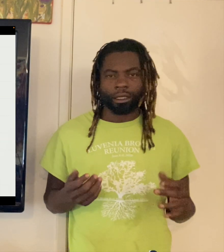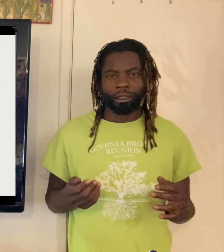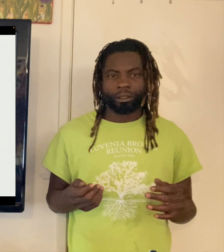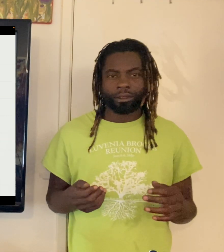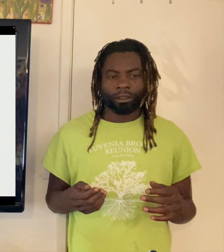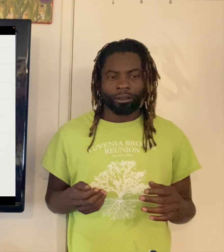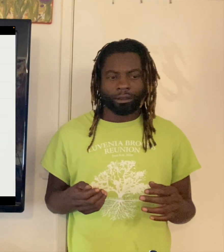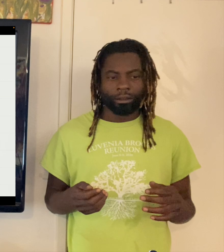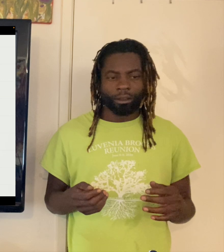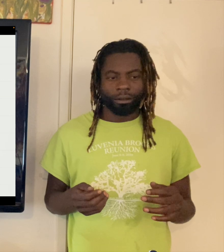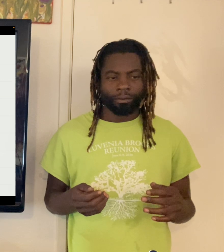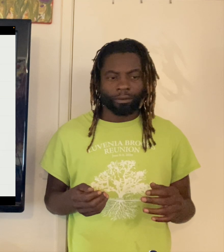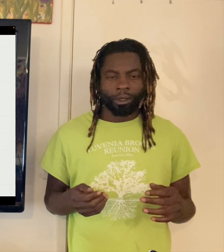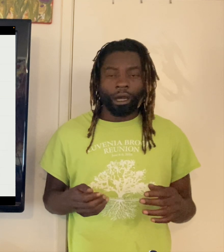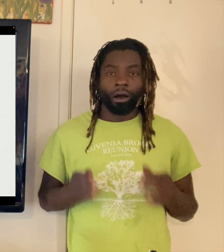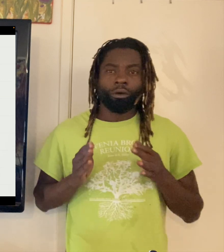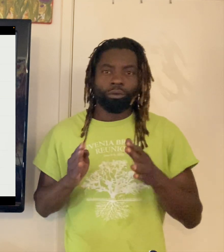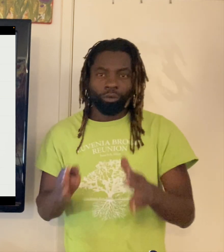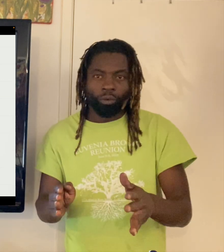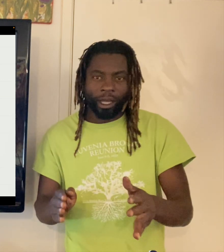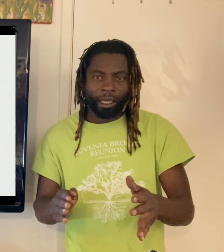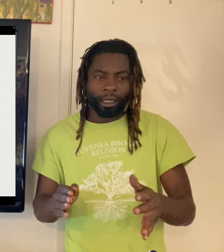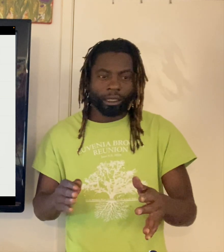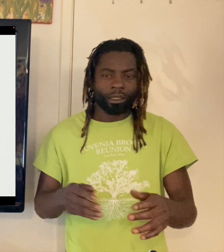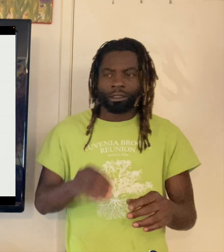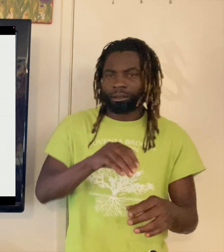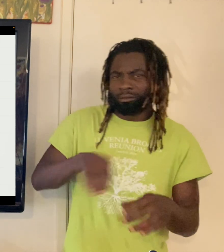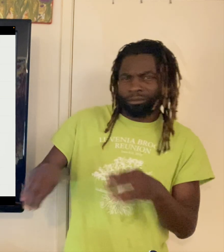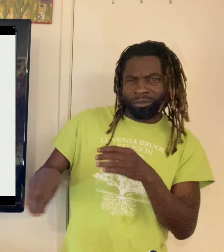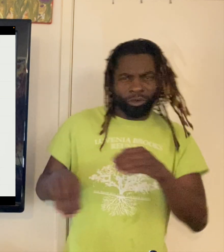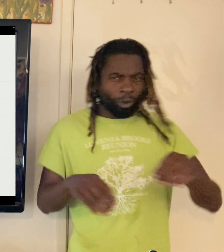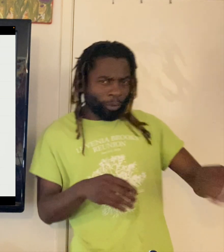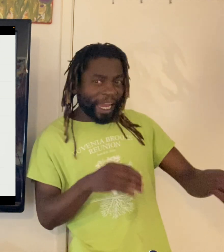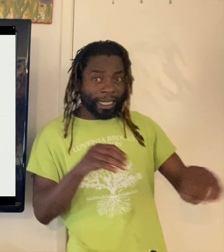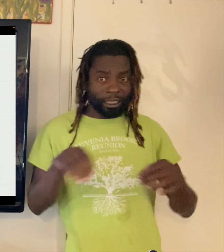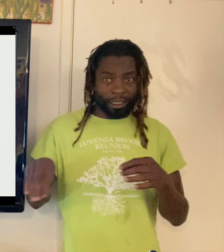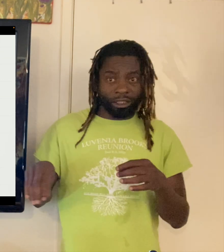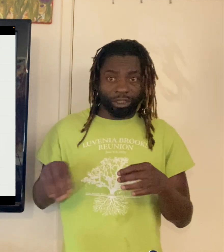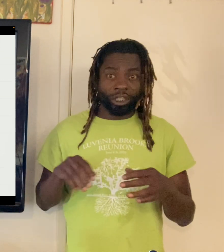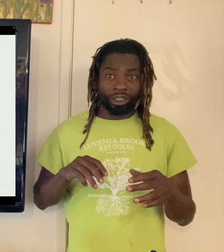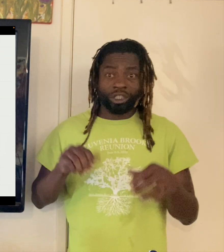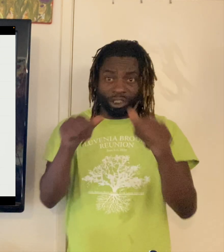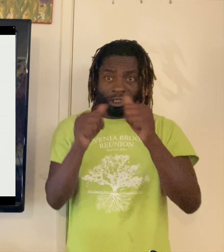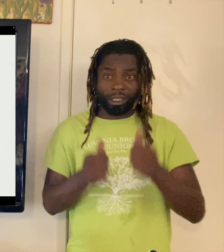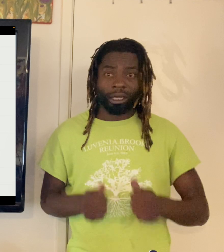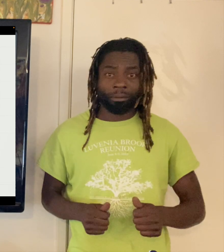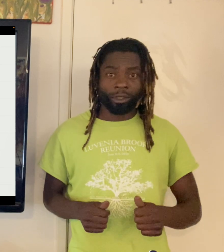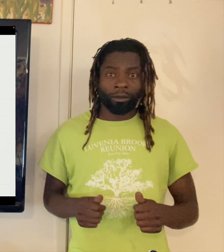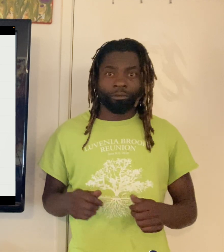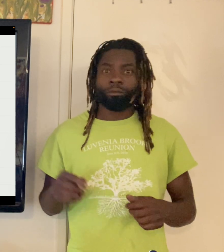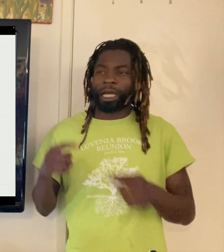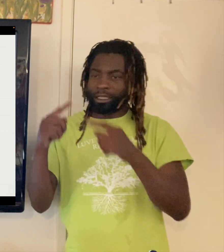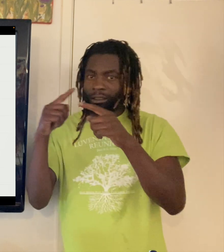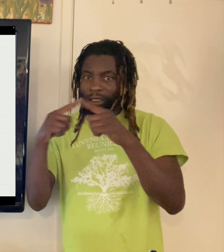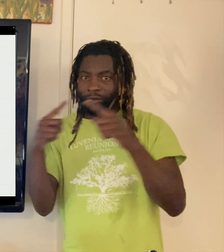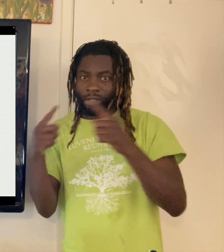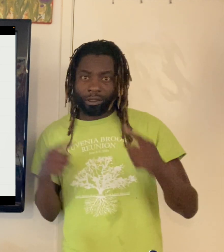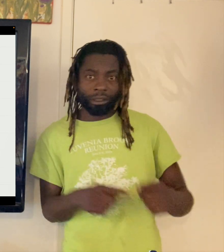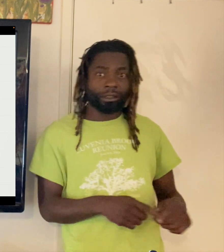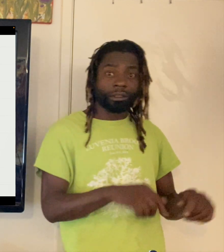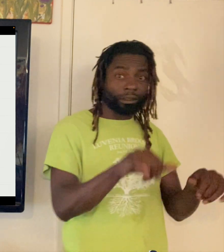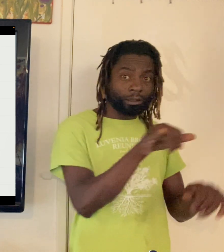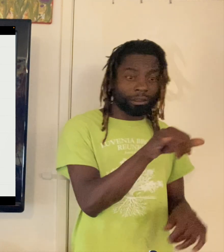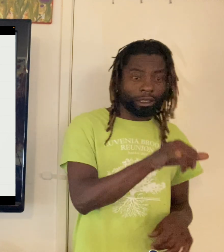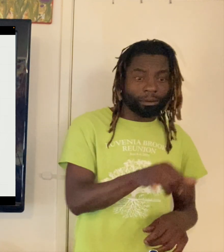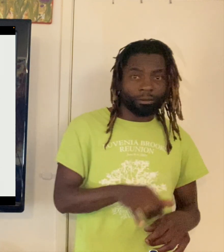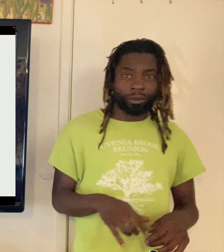is something about a shape or something that a shape has that makes it different or similar to another